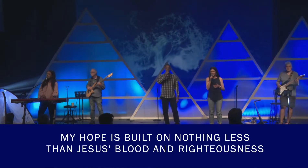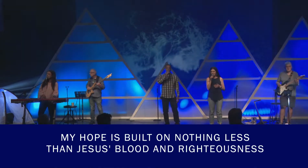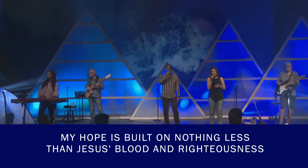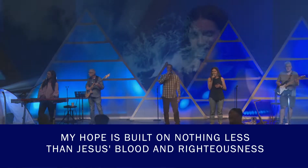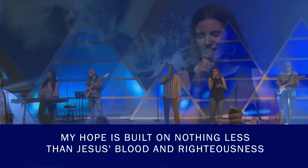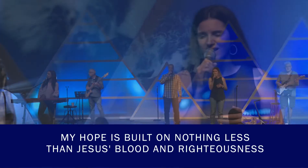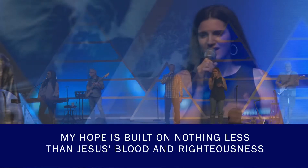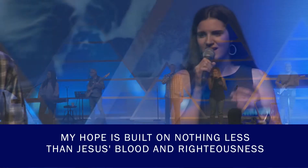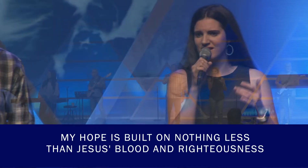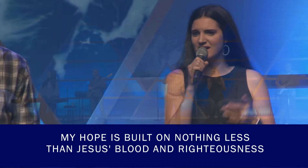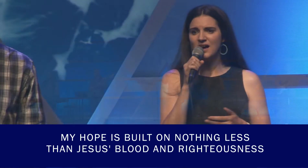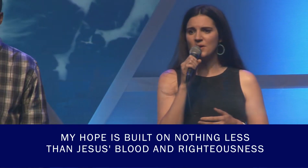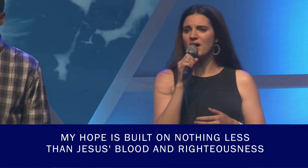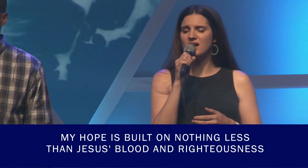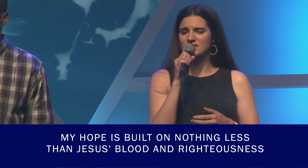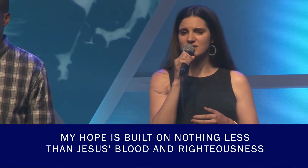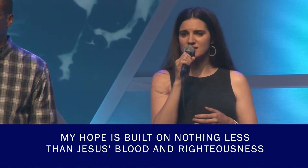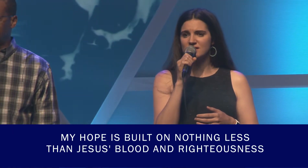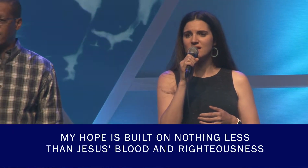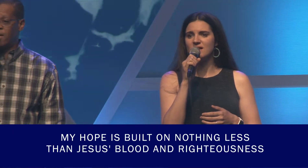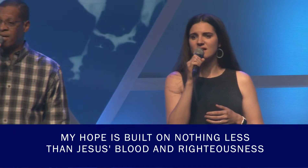Jesus' blood and